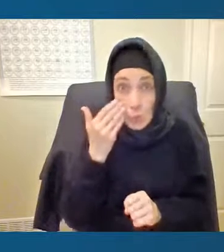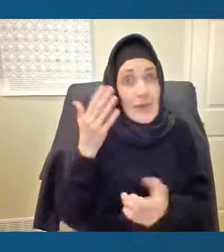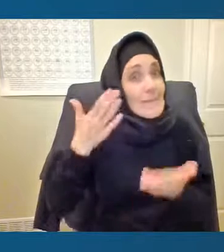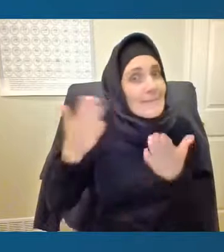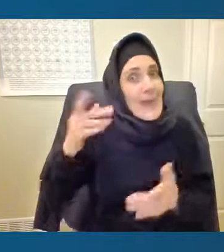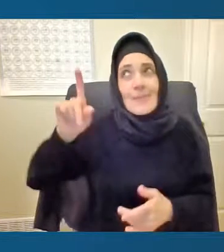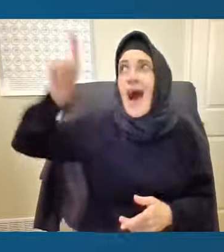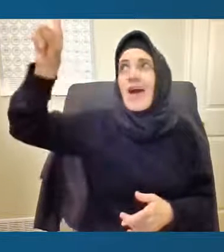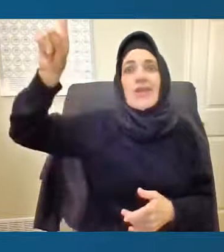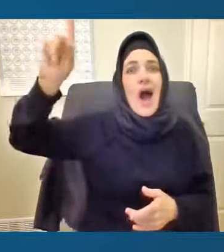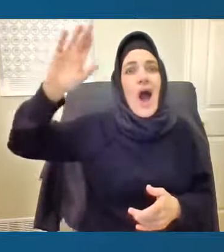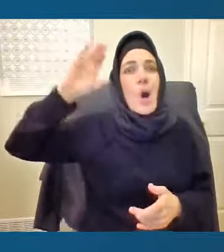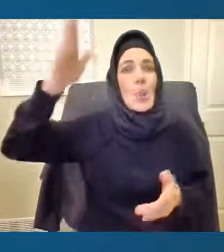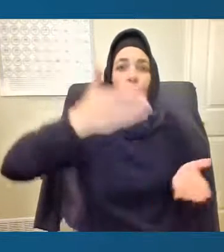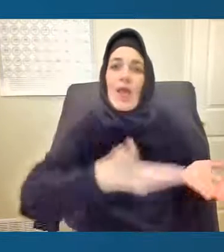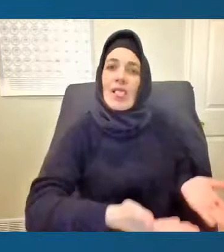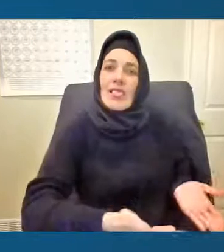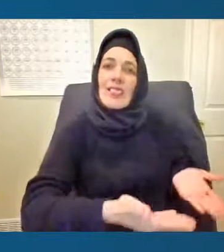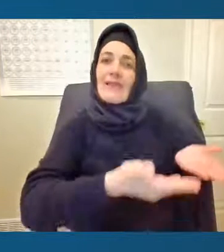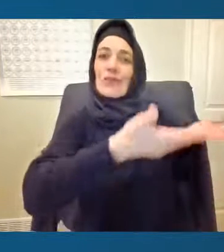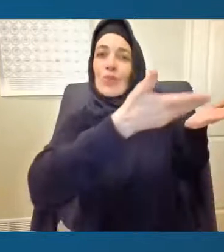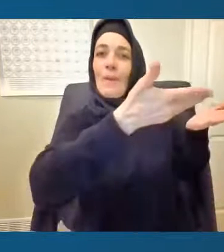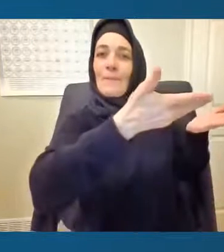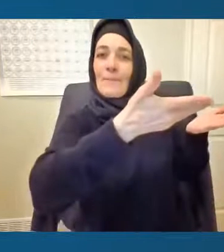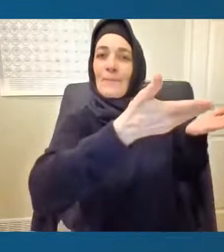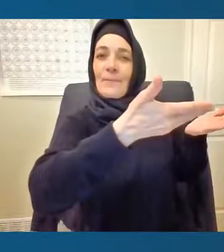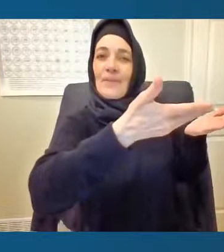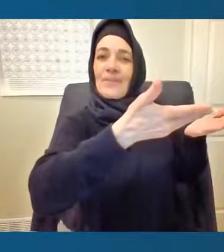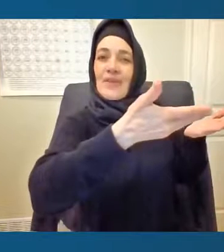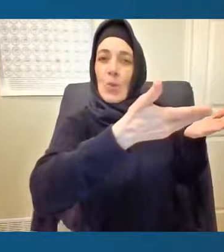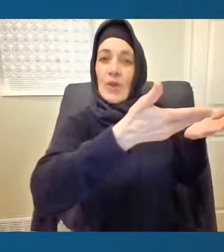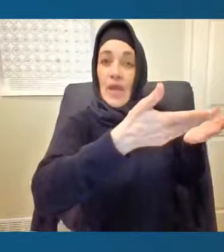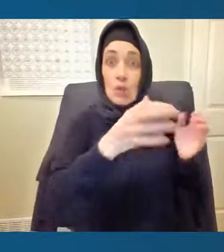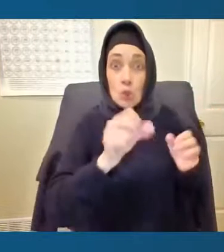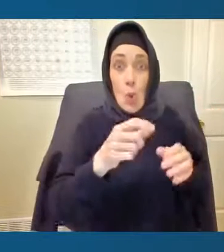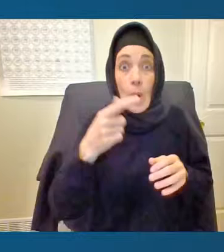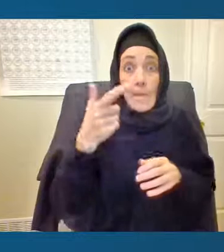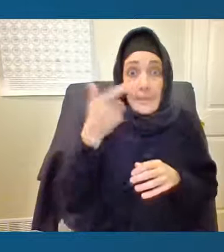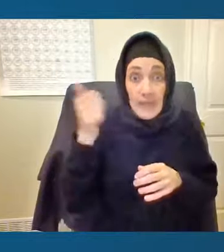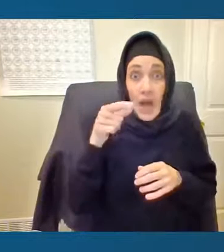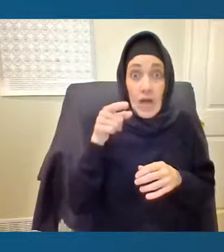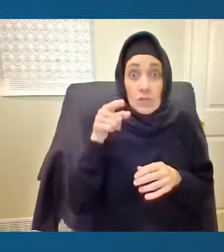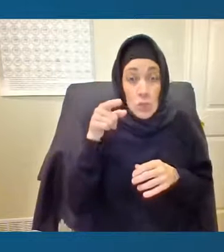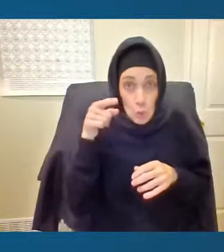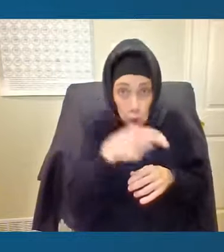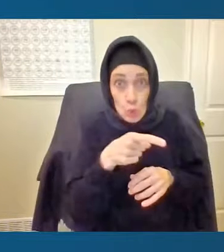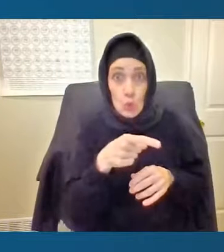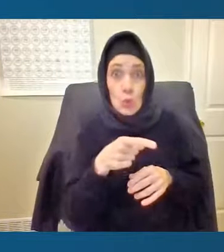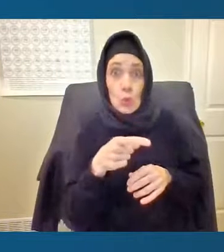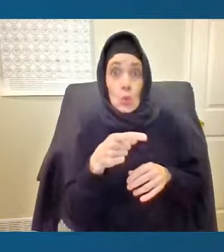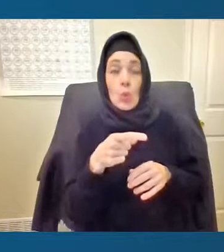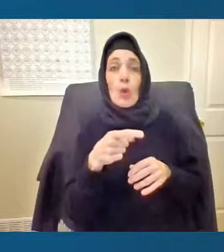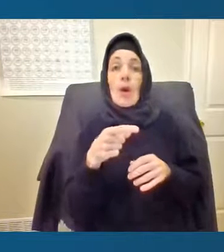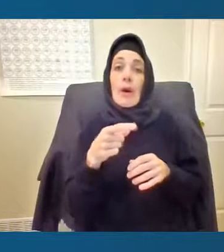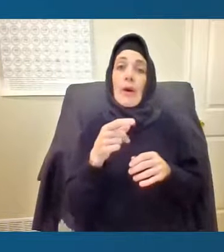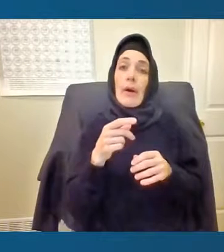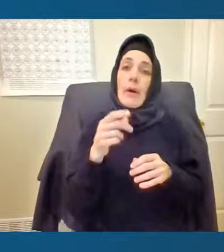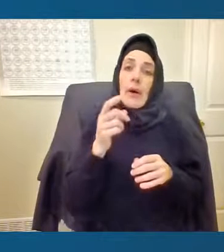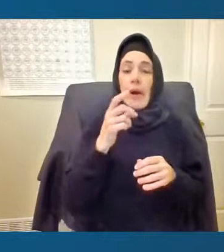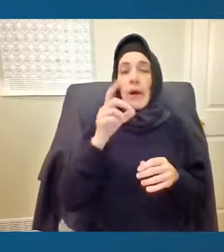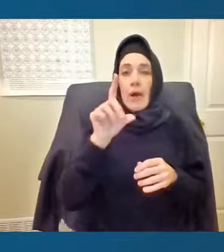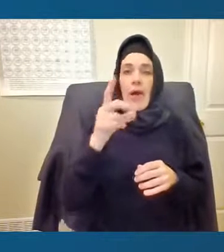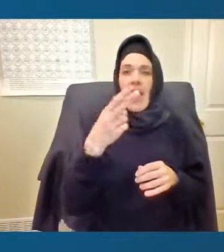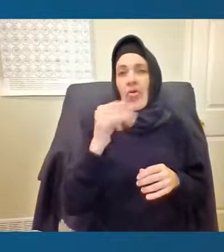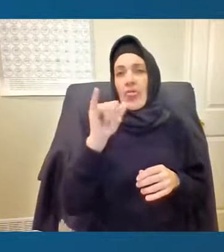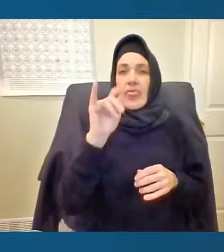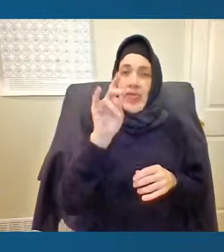Who knows? Maybe Allah will lift you from, because of that dhikr you were doing with a heedless mind, maybe Allah will lift you from a state